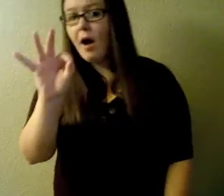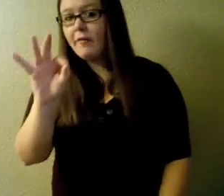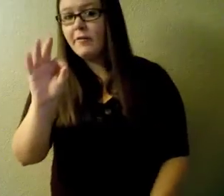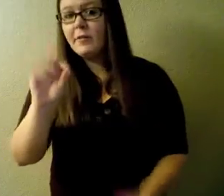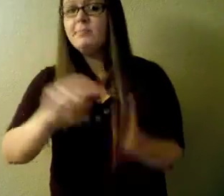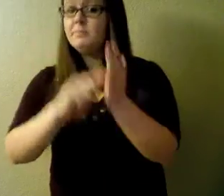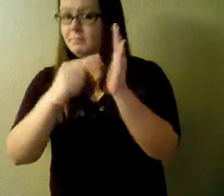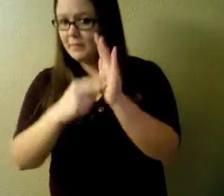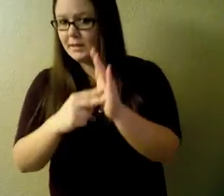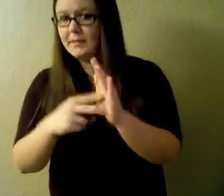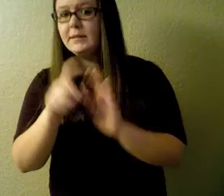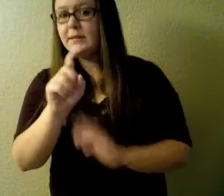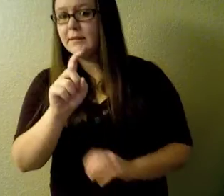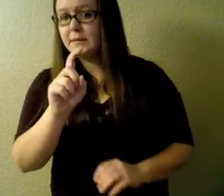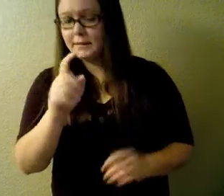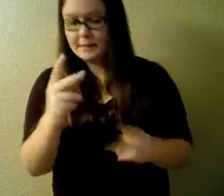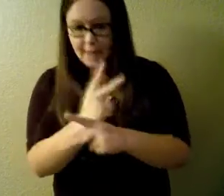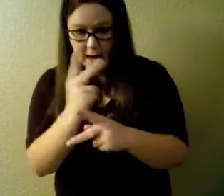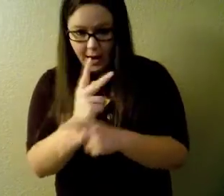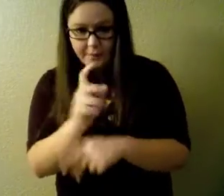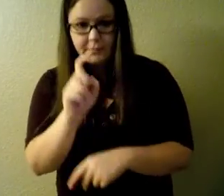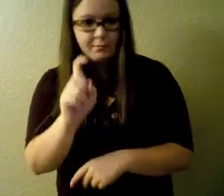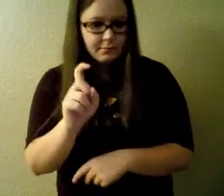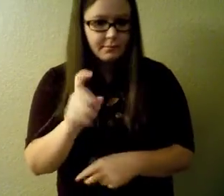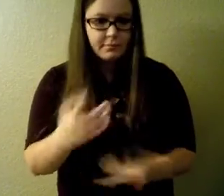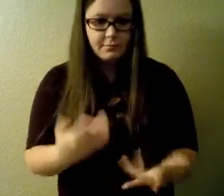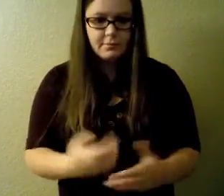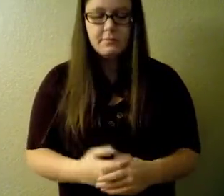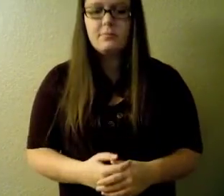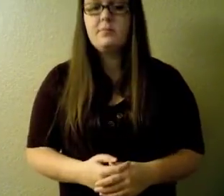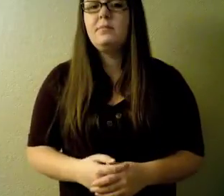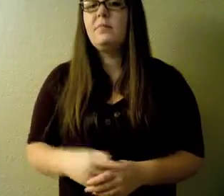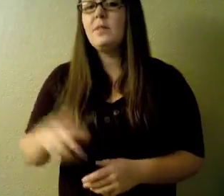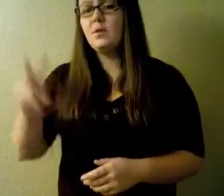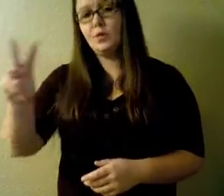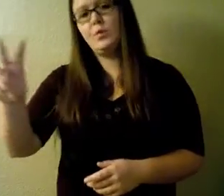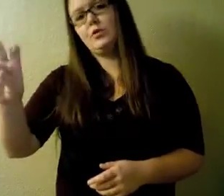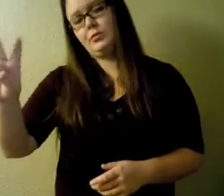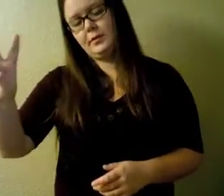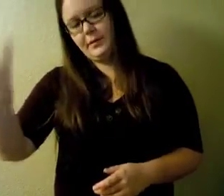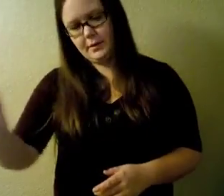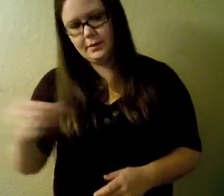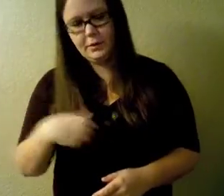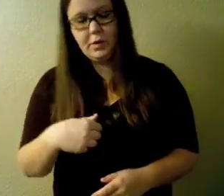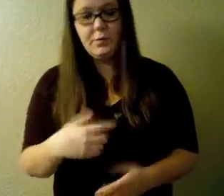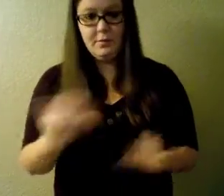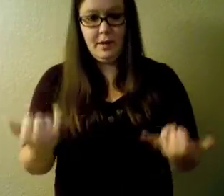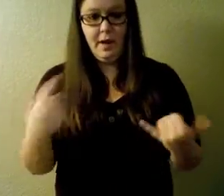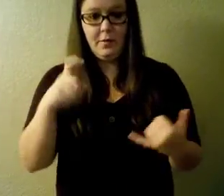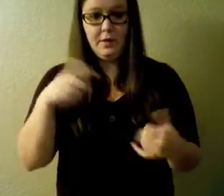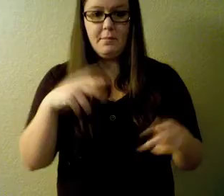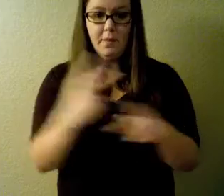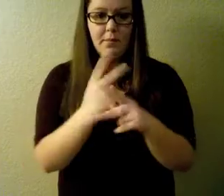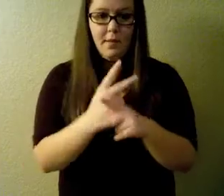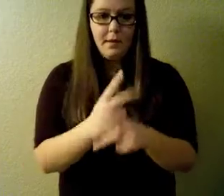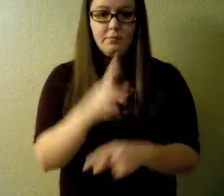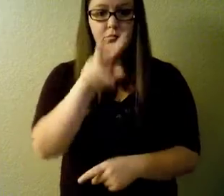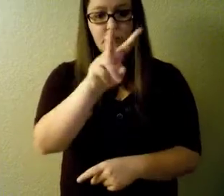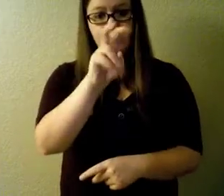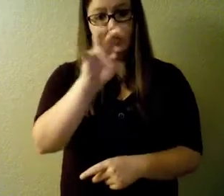276. So now we're going to multiply 276 times 0.38. We're going to need a little more room to do